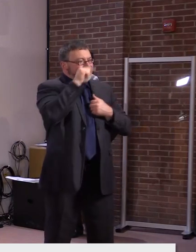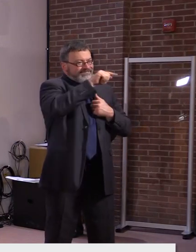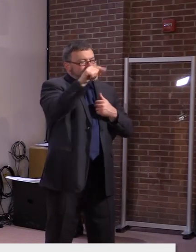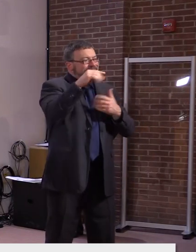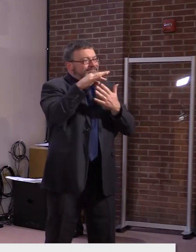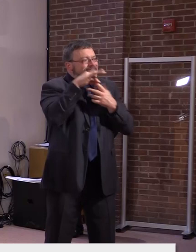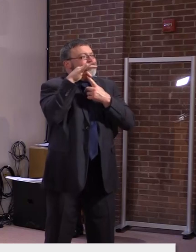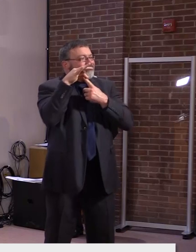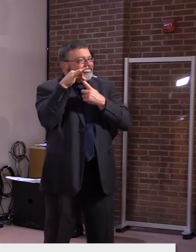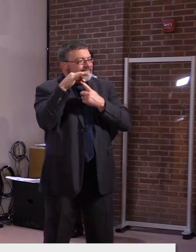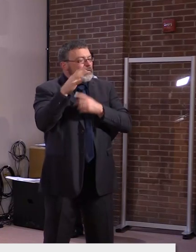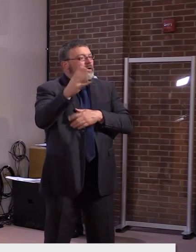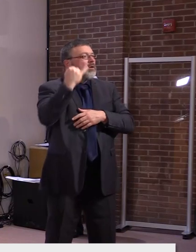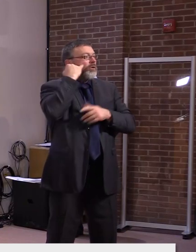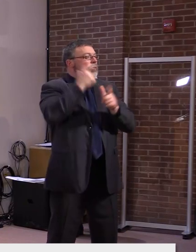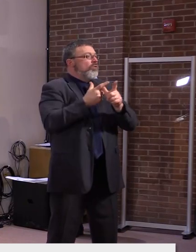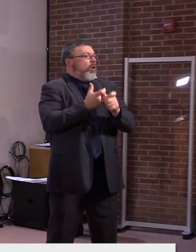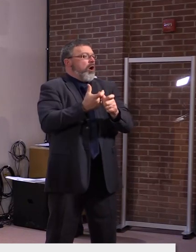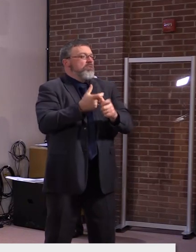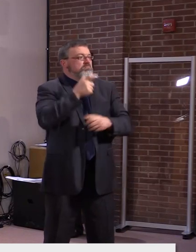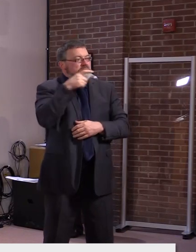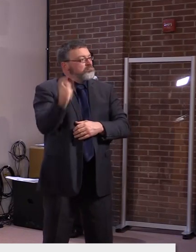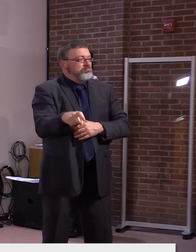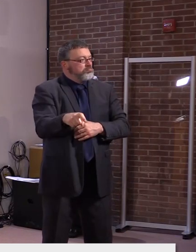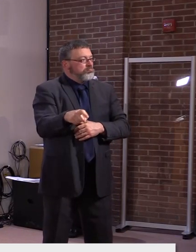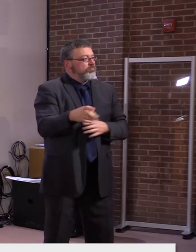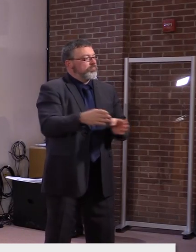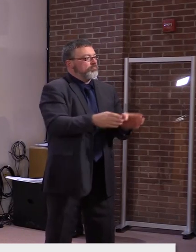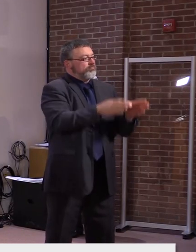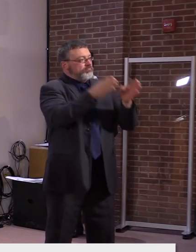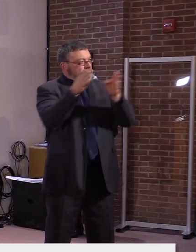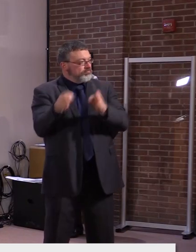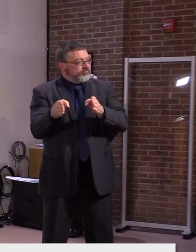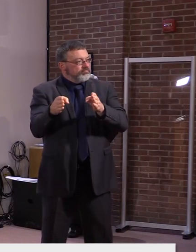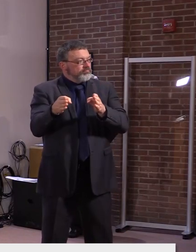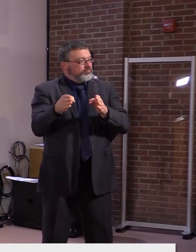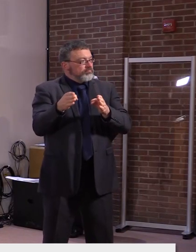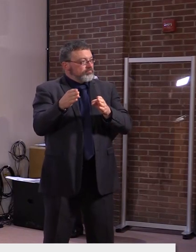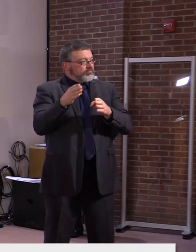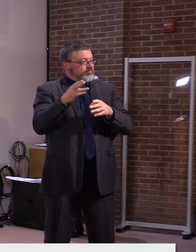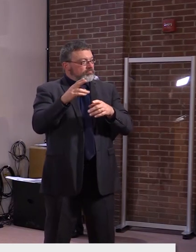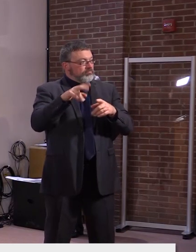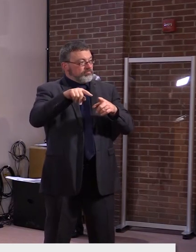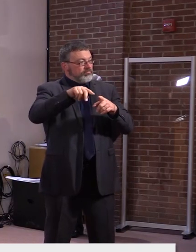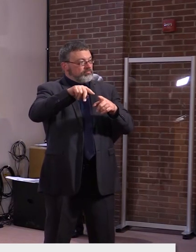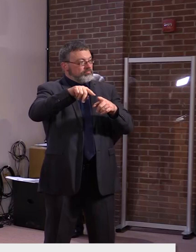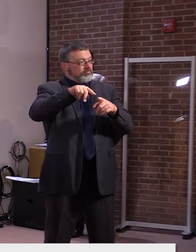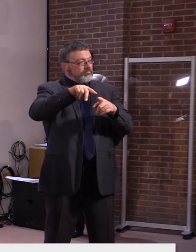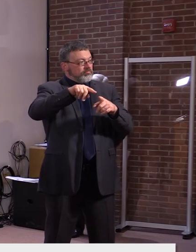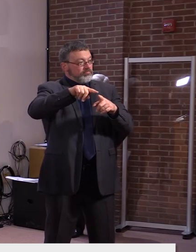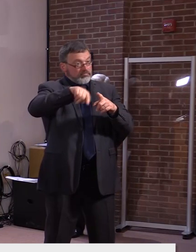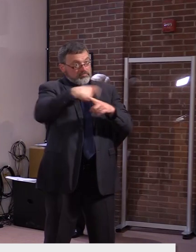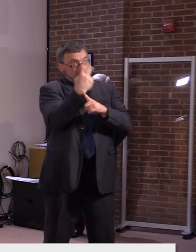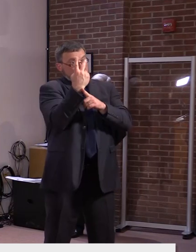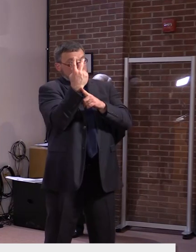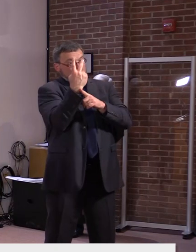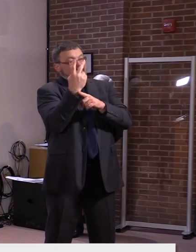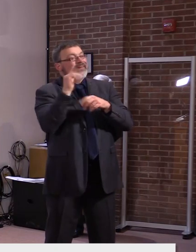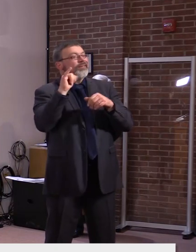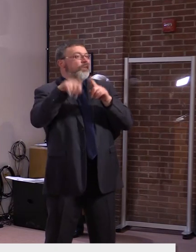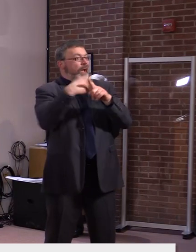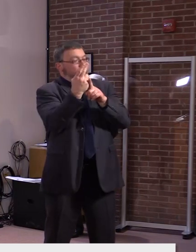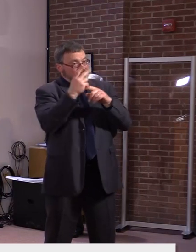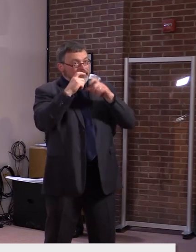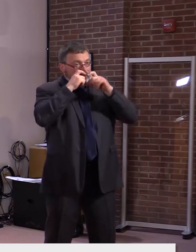events and athletes participating in events where inversion could cause masks to pose a safety hazard, things